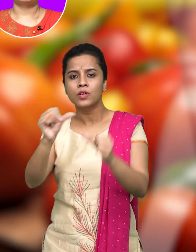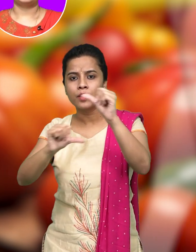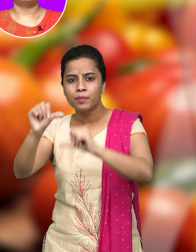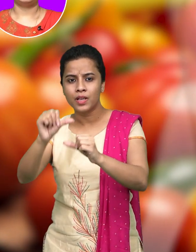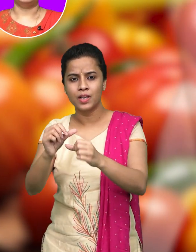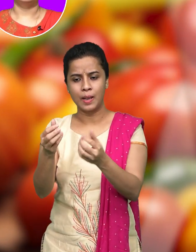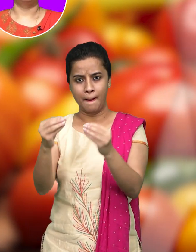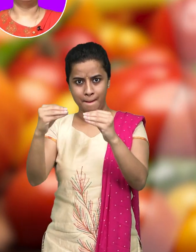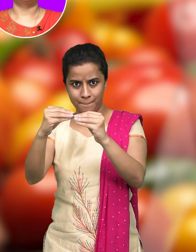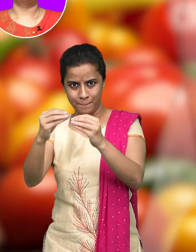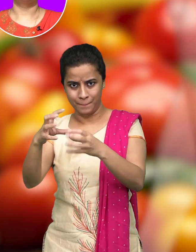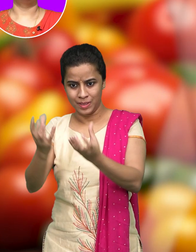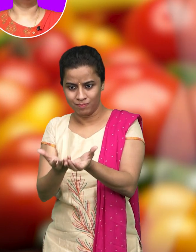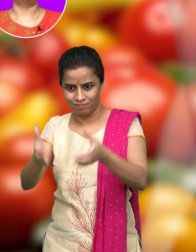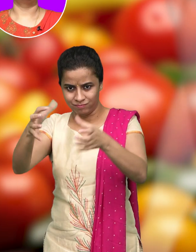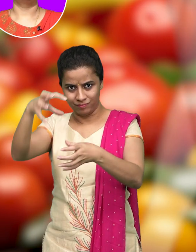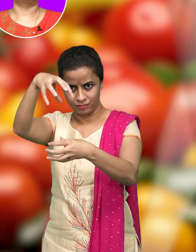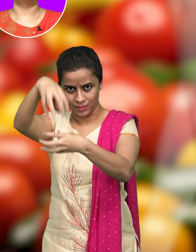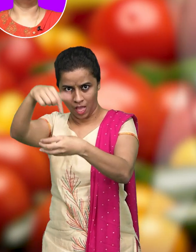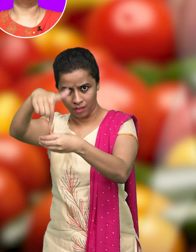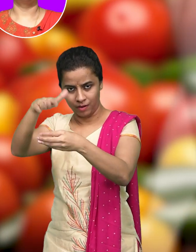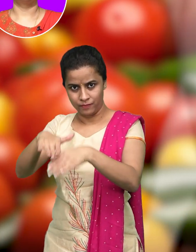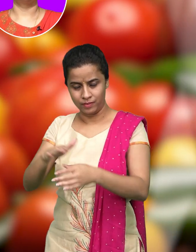next to plant B.